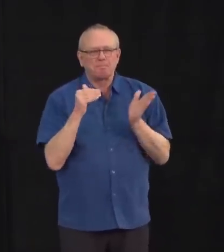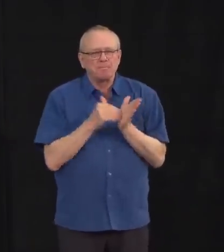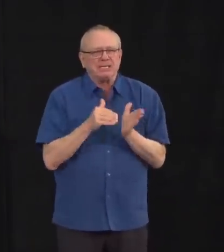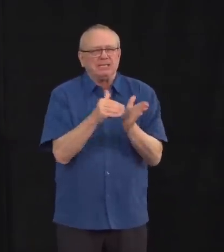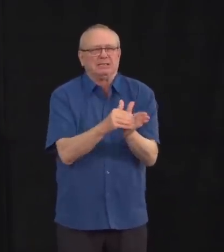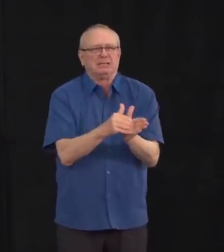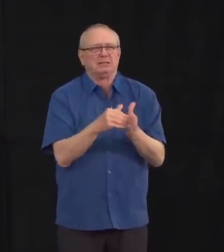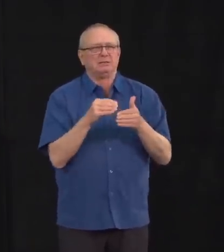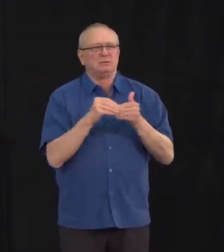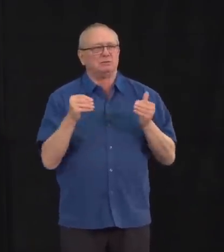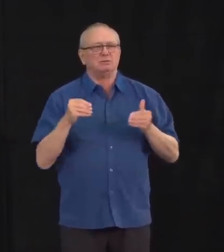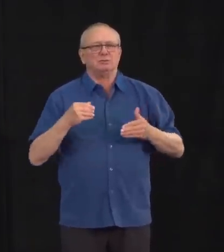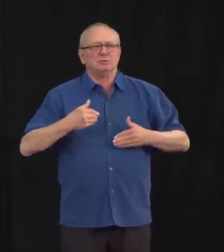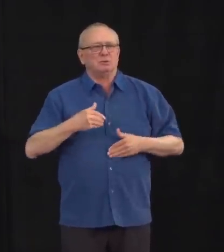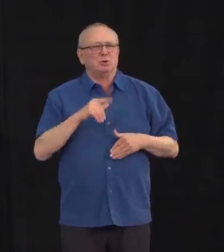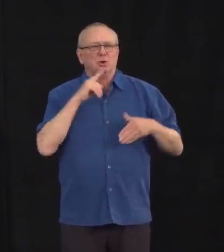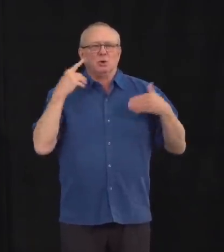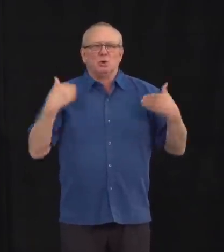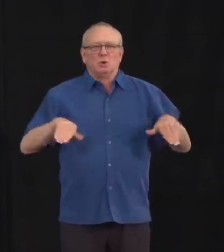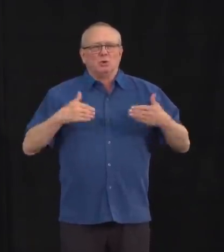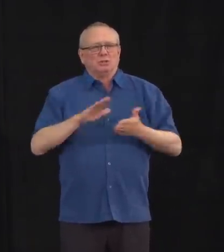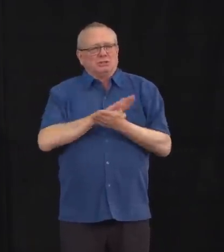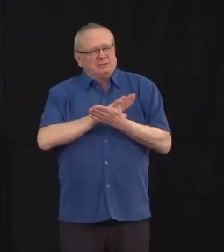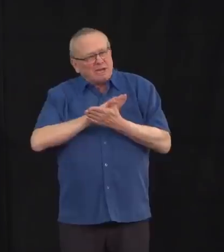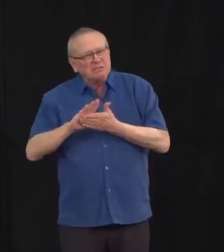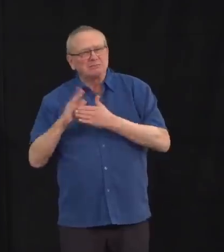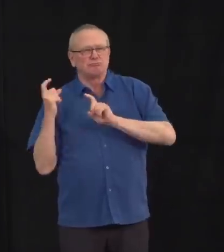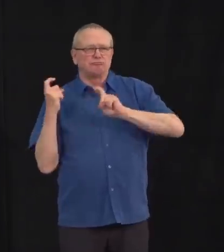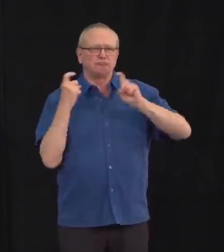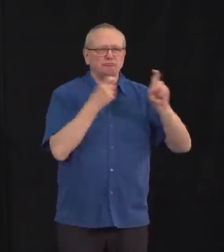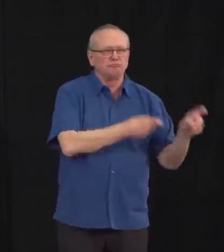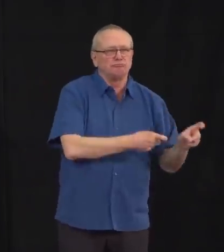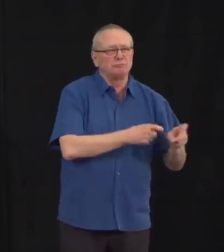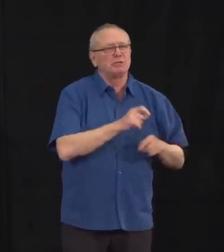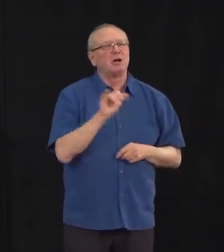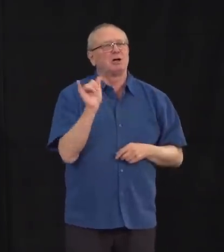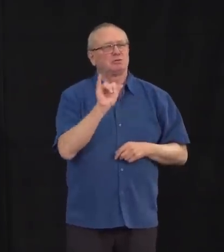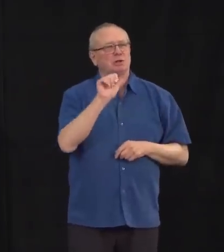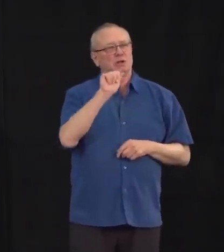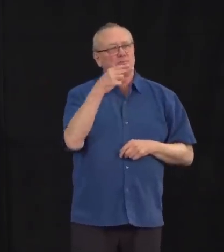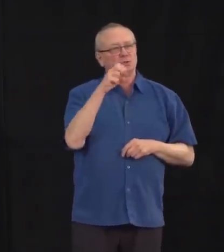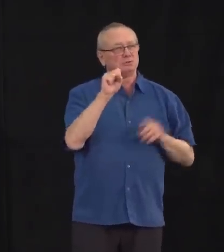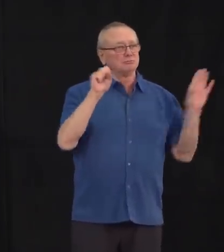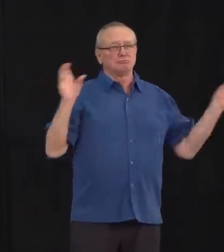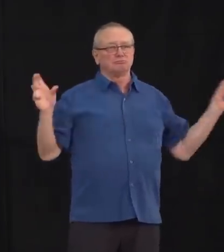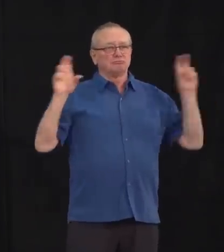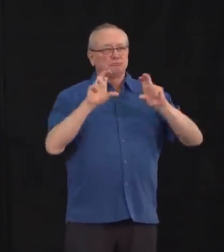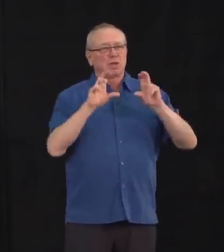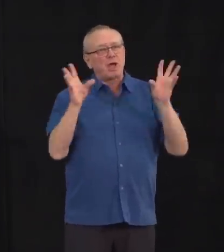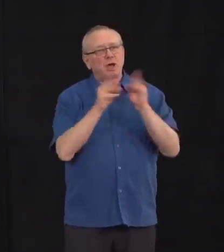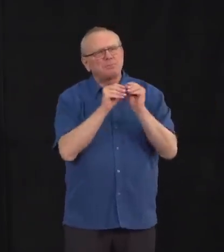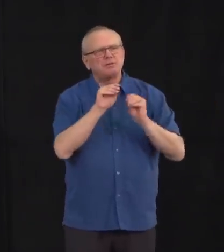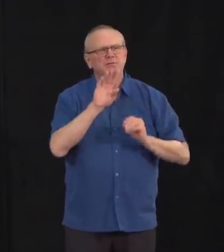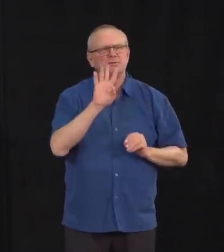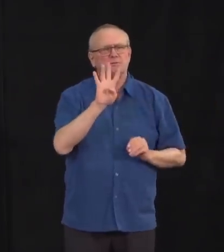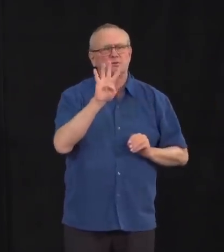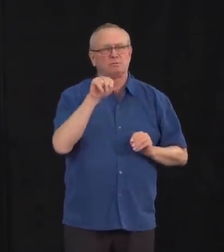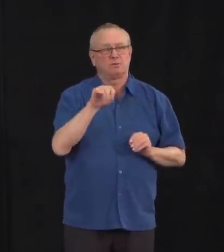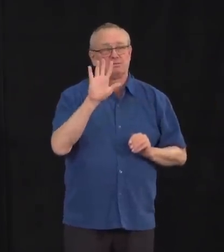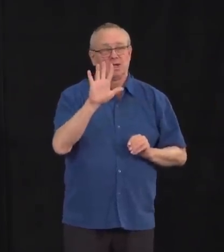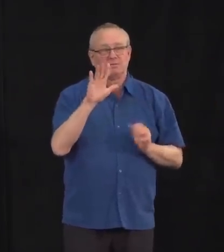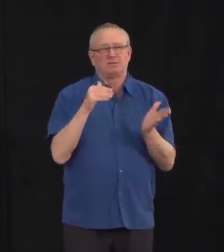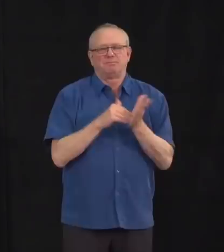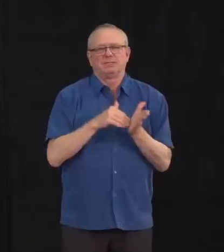we are investing $4.5 million to purchase new equipment and technology, which will expand our testing capacity here in